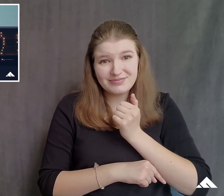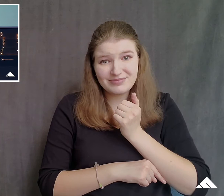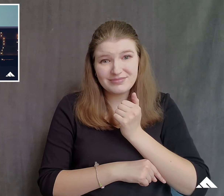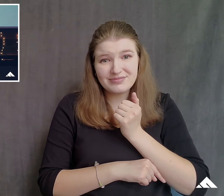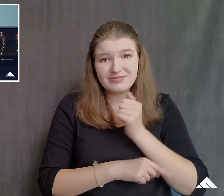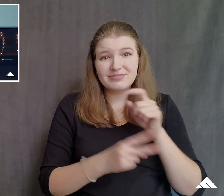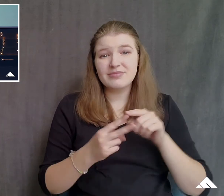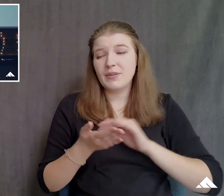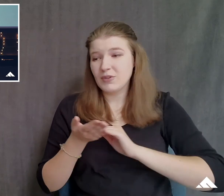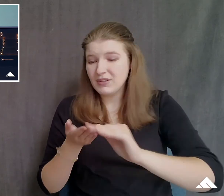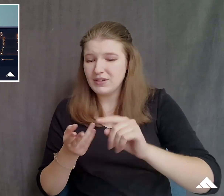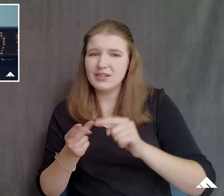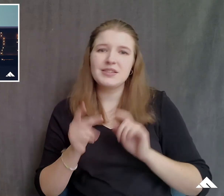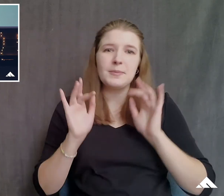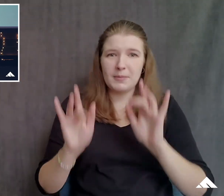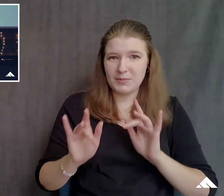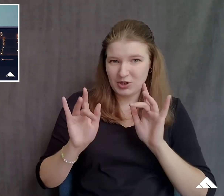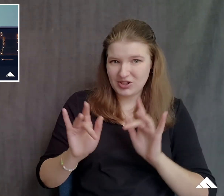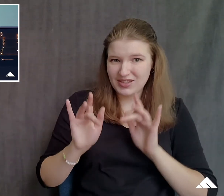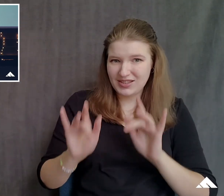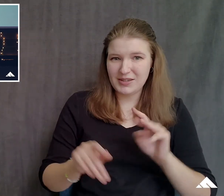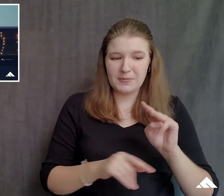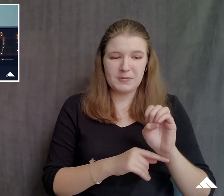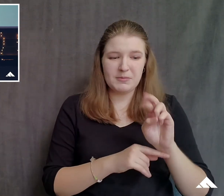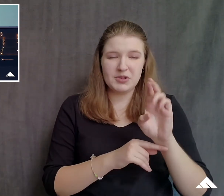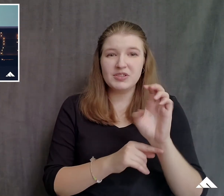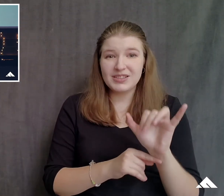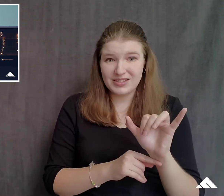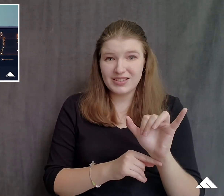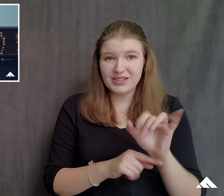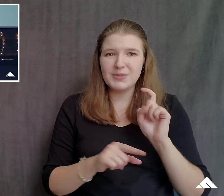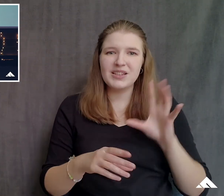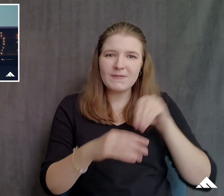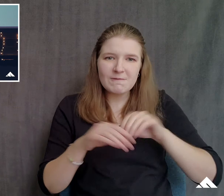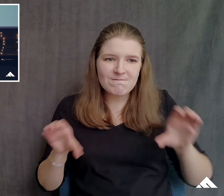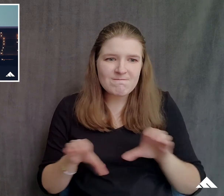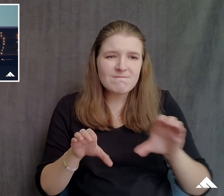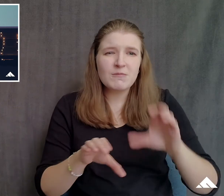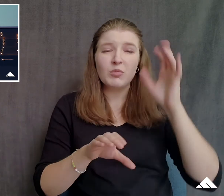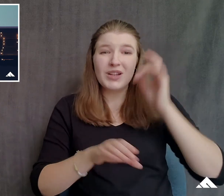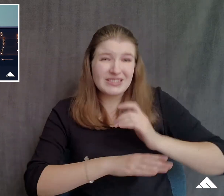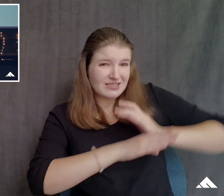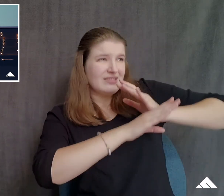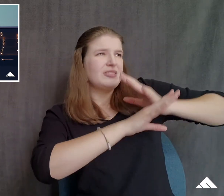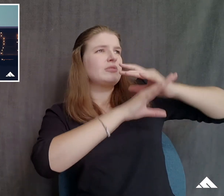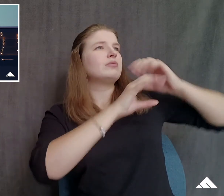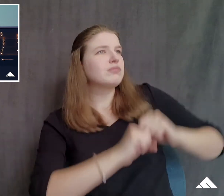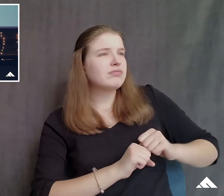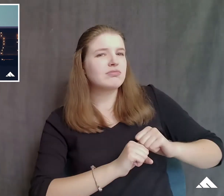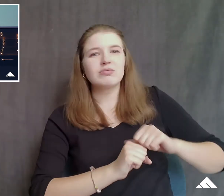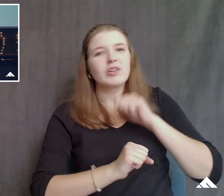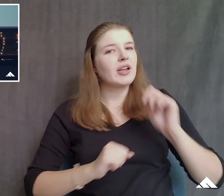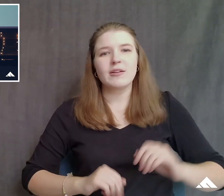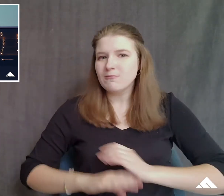Forgiveness and mercy, operational on a daily basis, so those walls can be torn down and new ones won't be